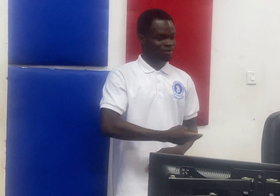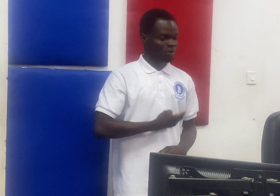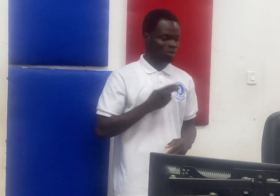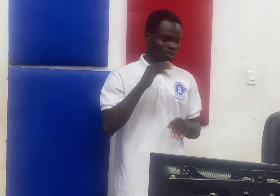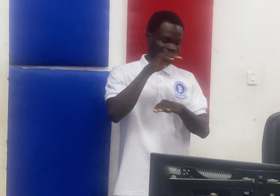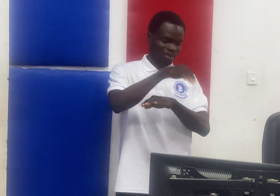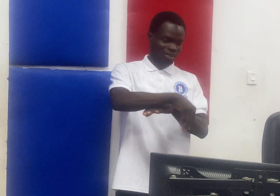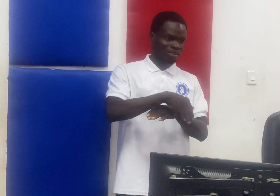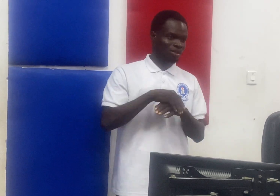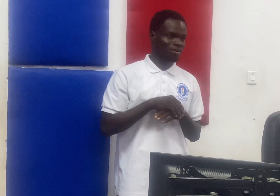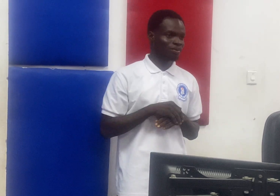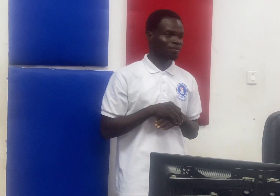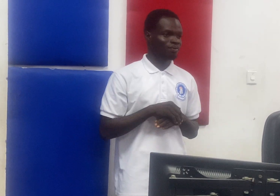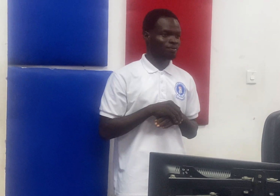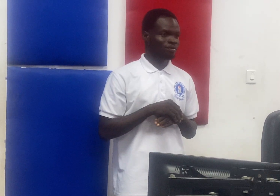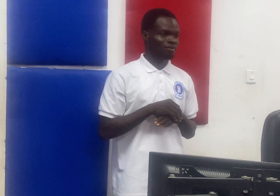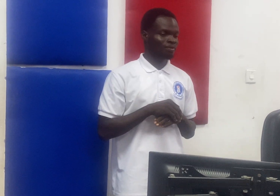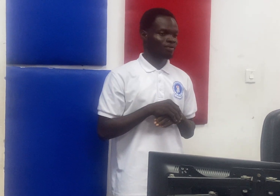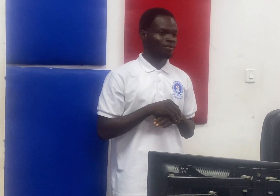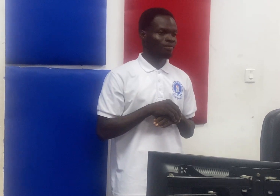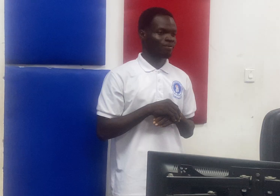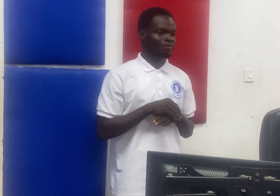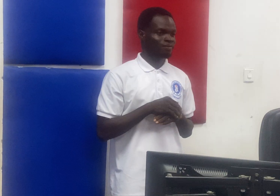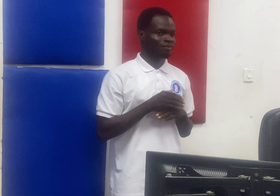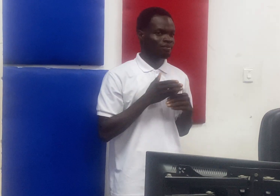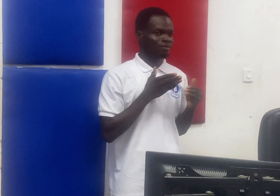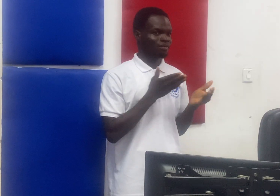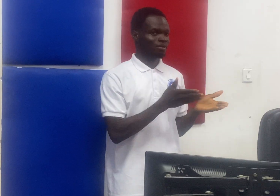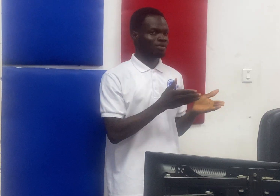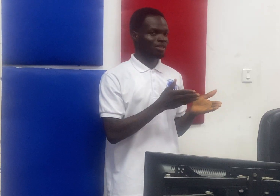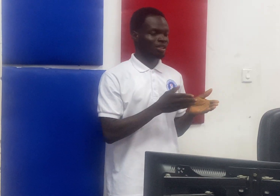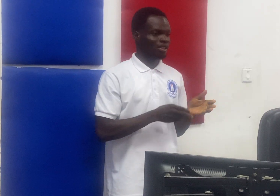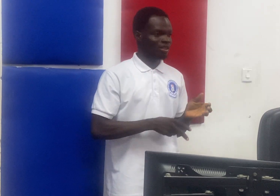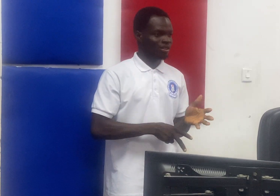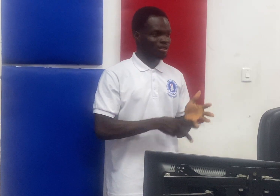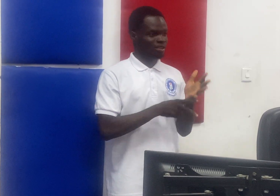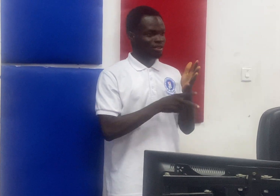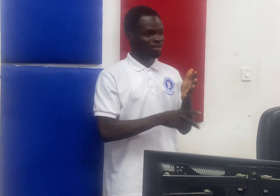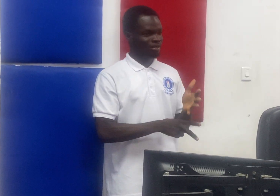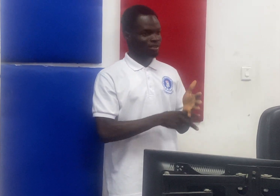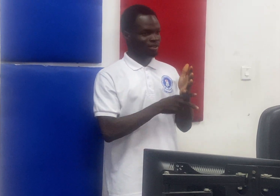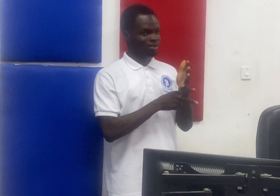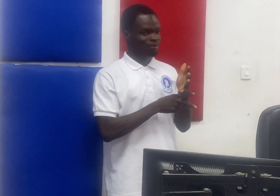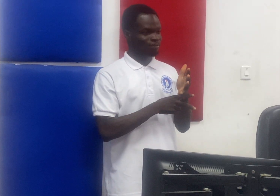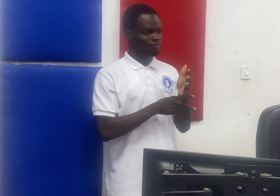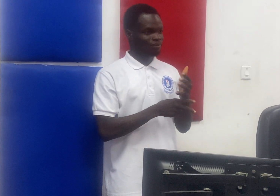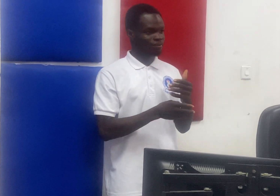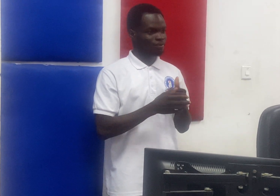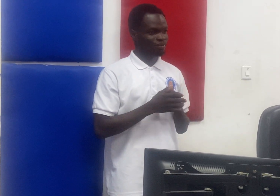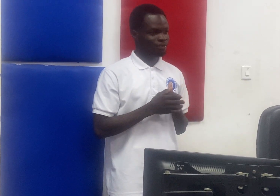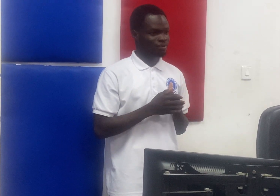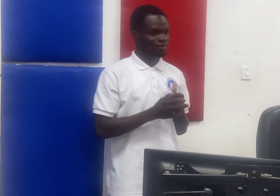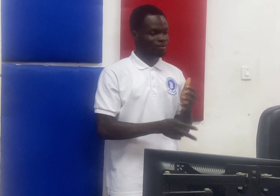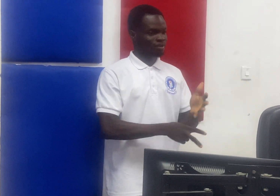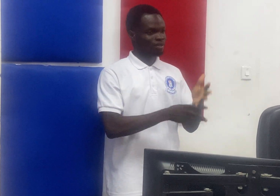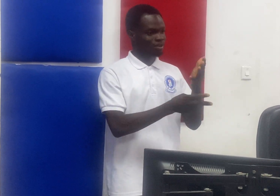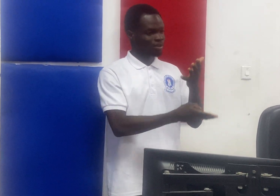Ablache. I was here with my co-host, Prepare Abner Glory. and also our sign language